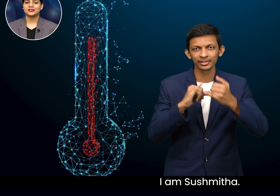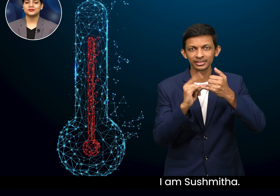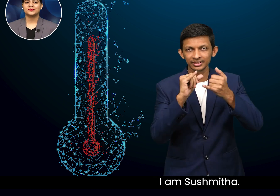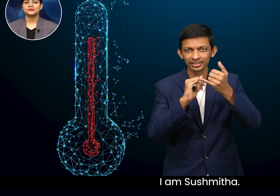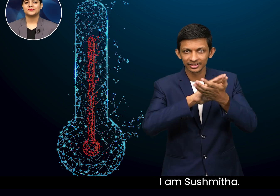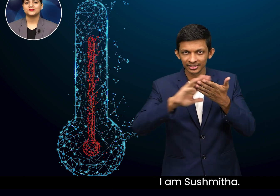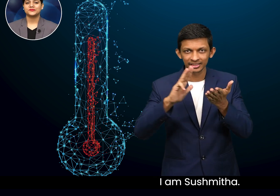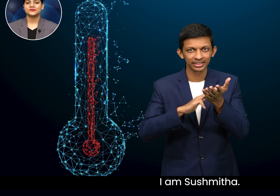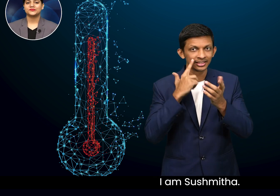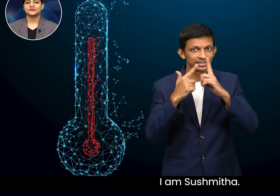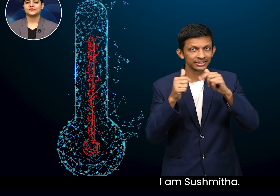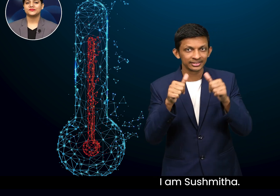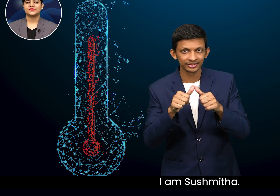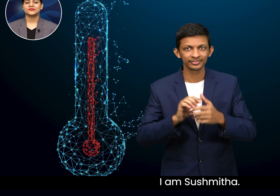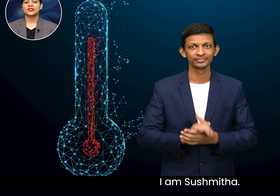Shushmita.